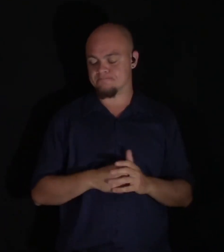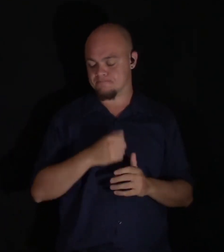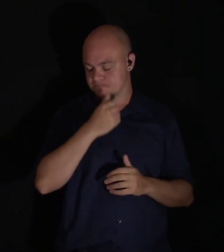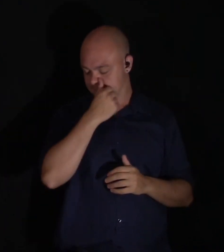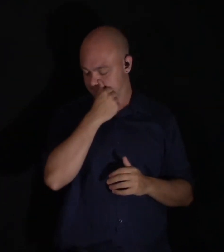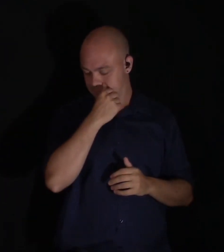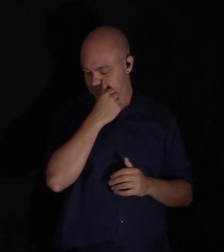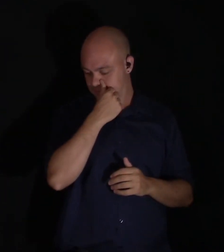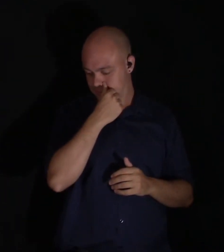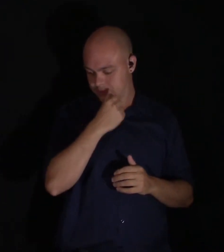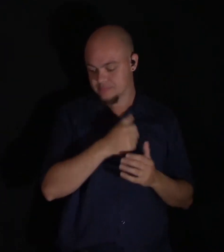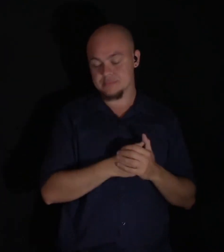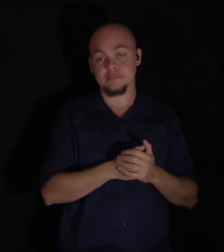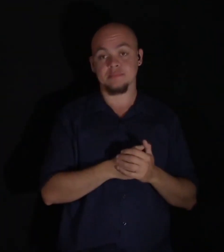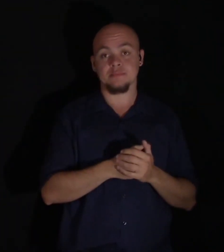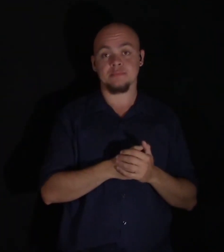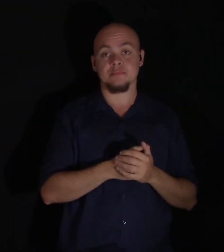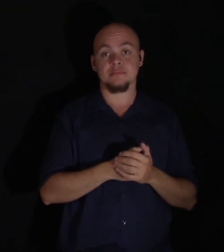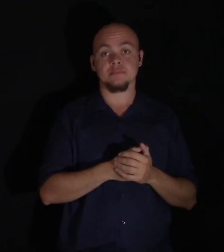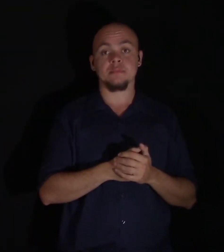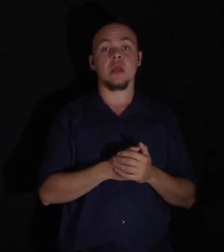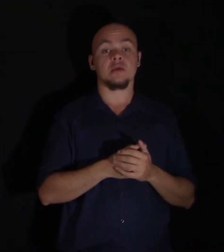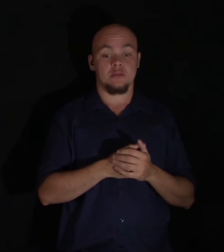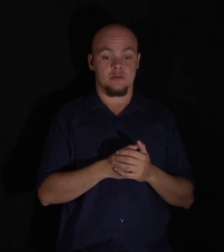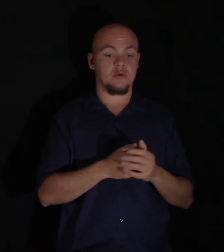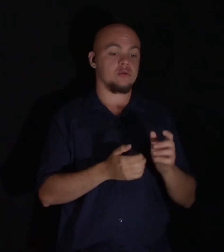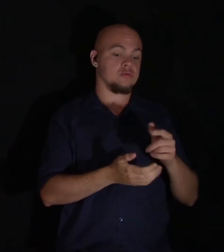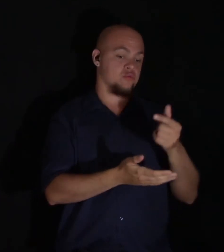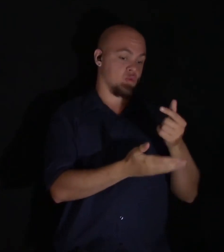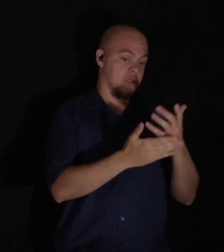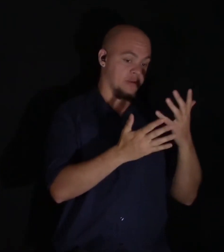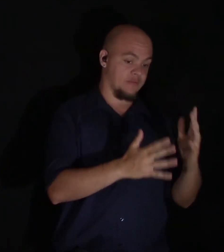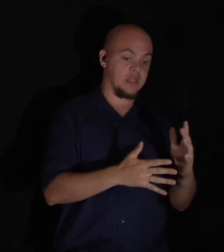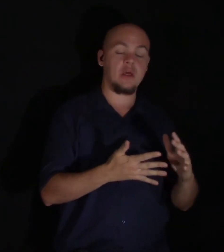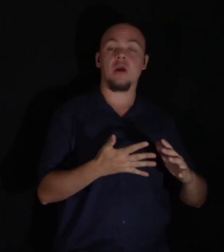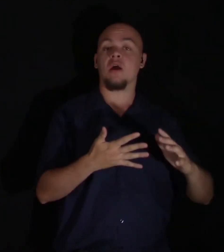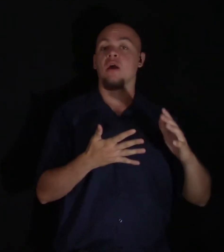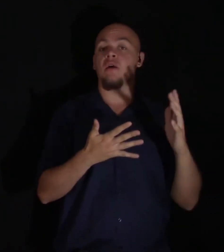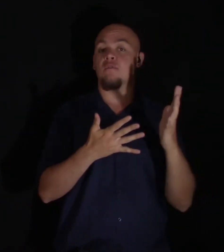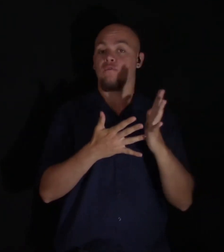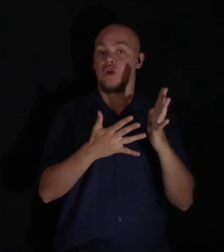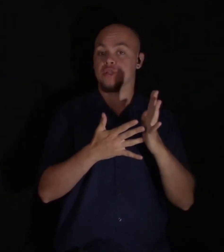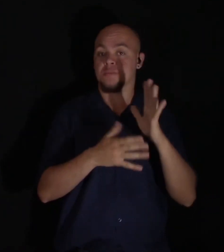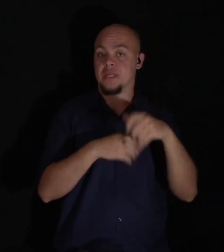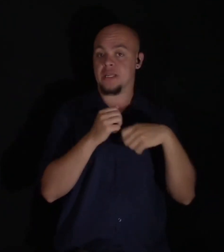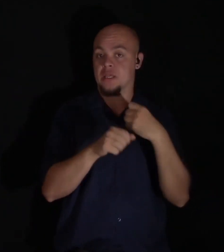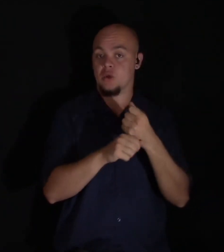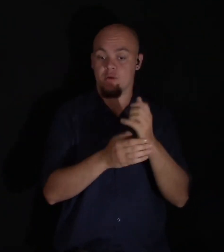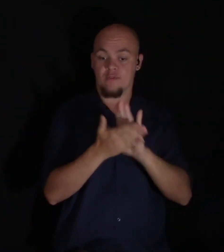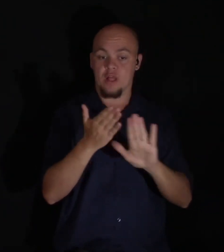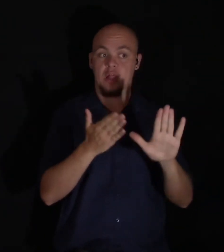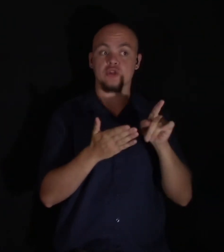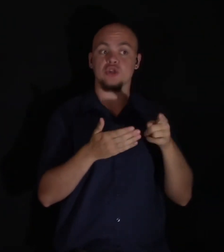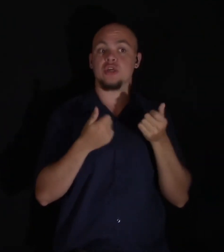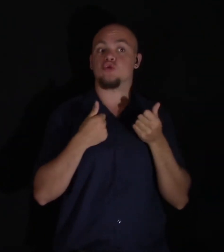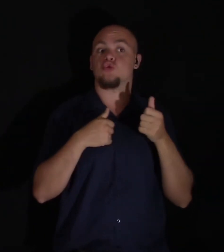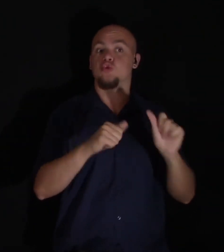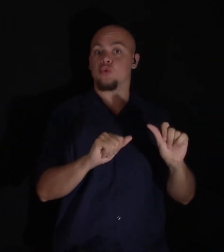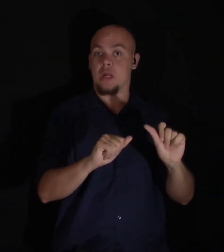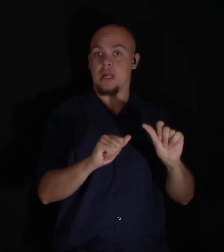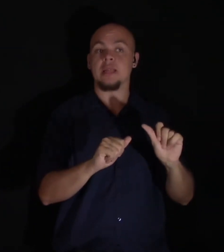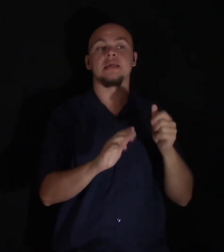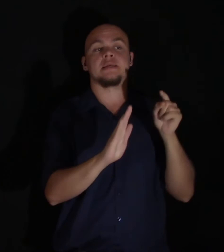During her freshman year of college, Margot made a suicide attempt with a drug